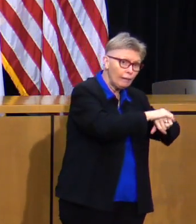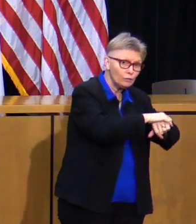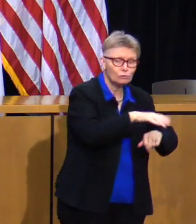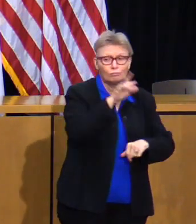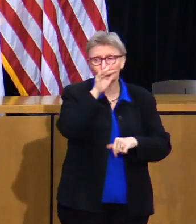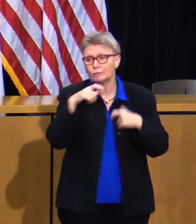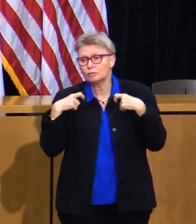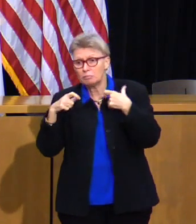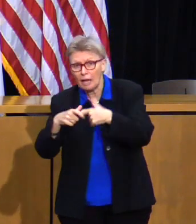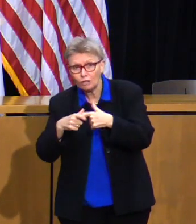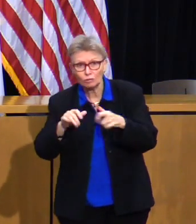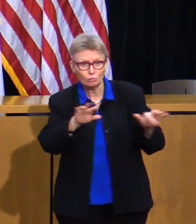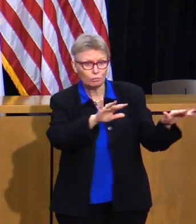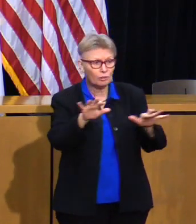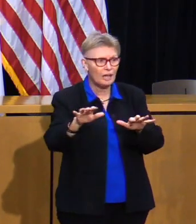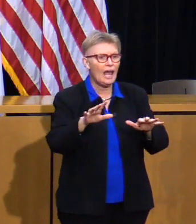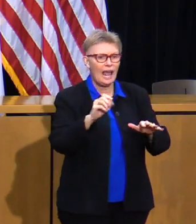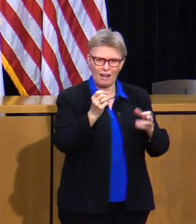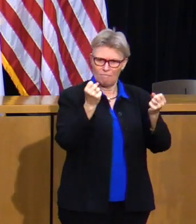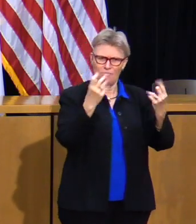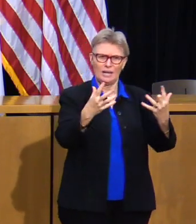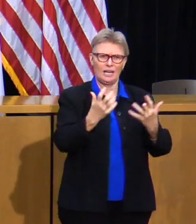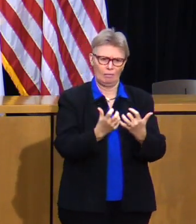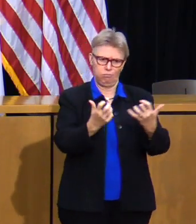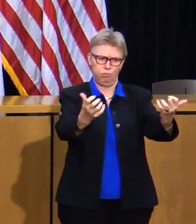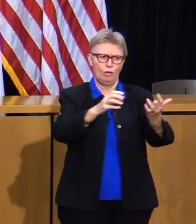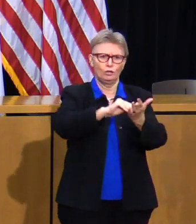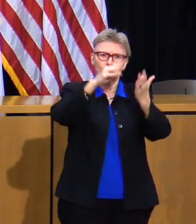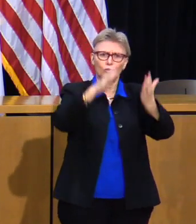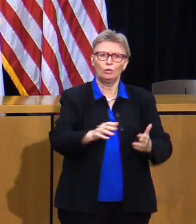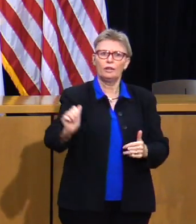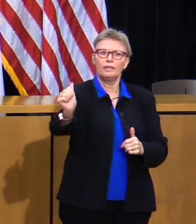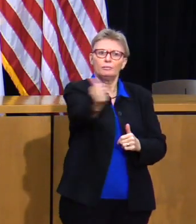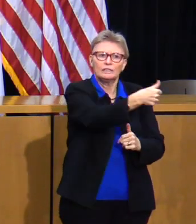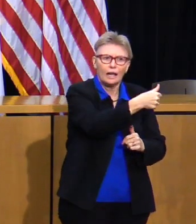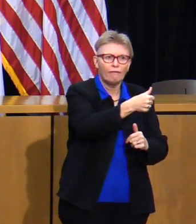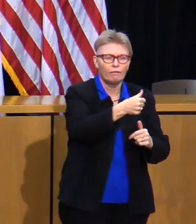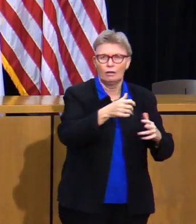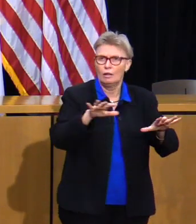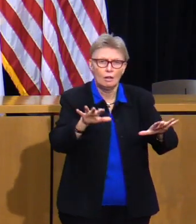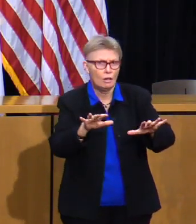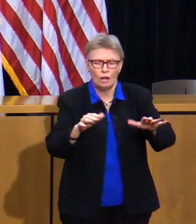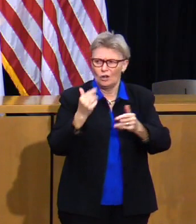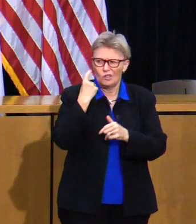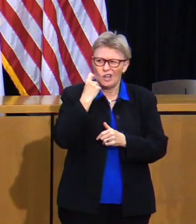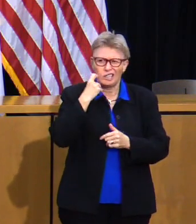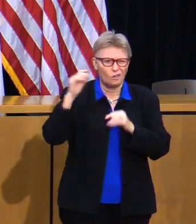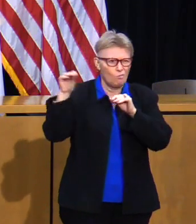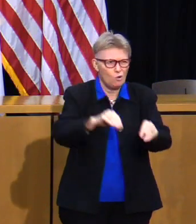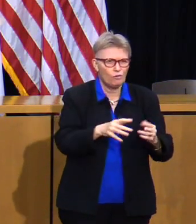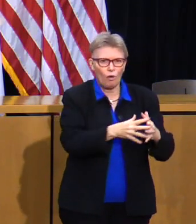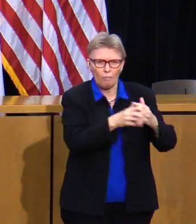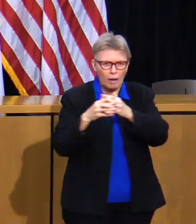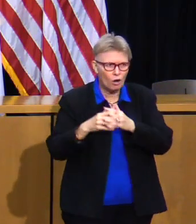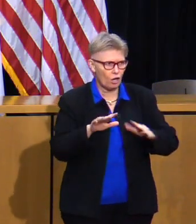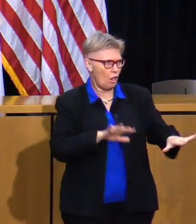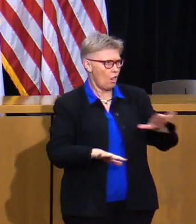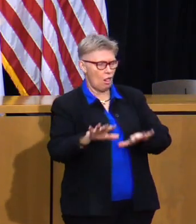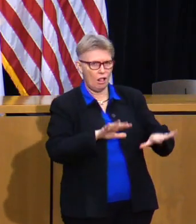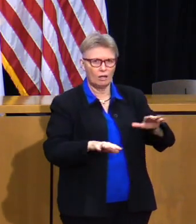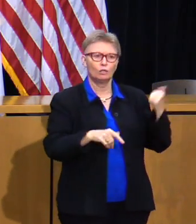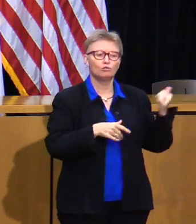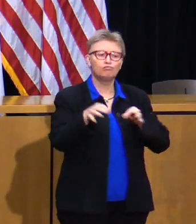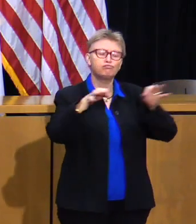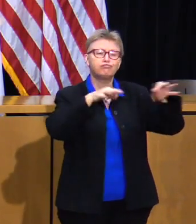students, generally from socioeconomically disadvantaged and often new immigrant backgrounds. Schools she's presented